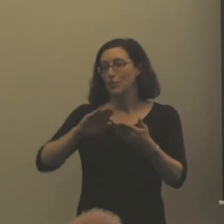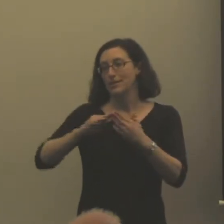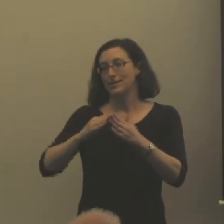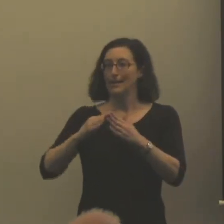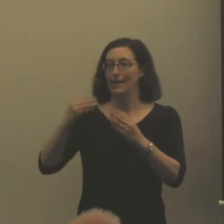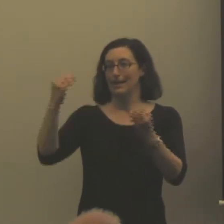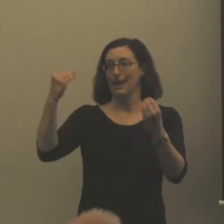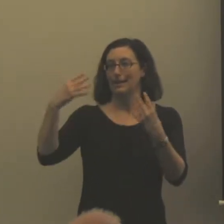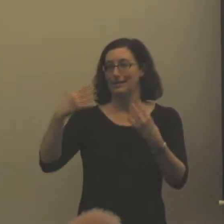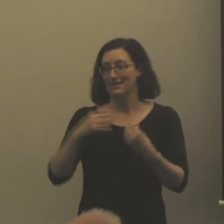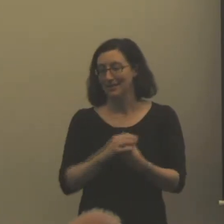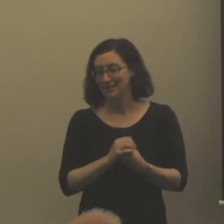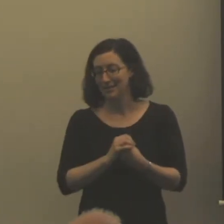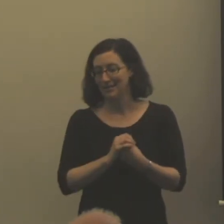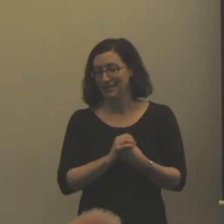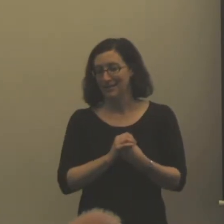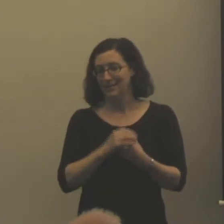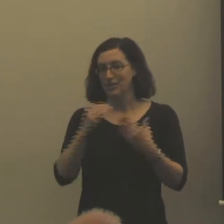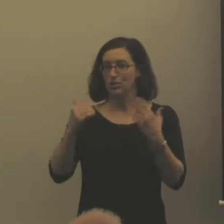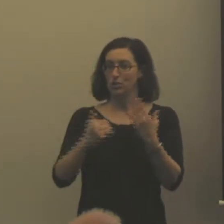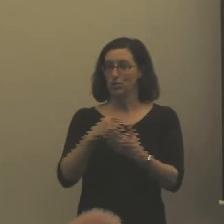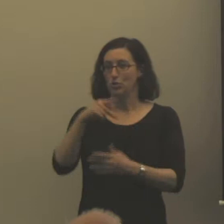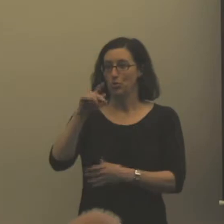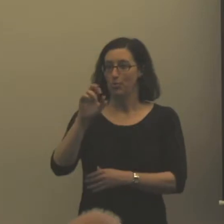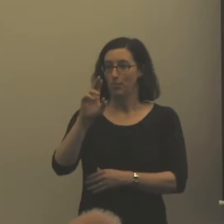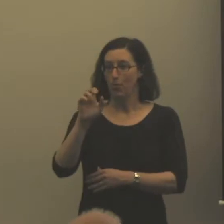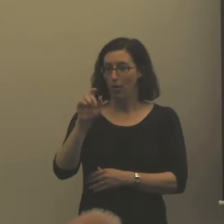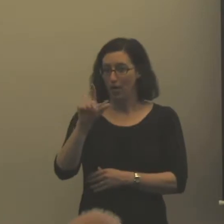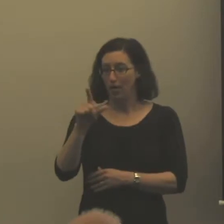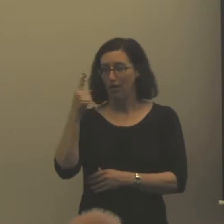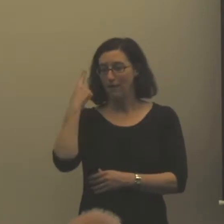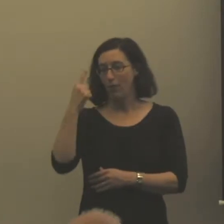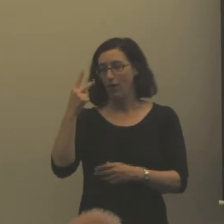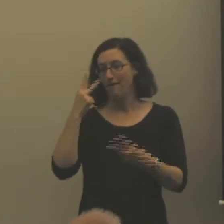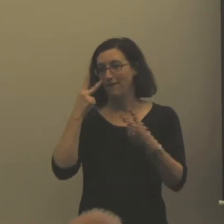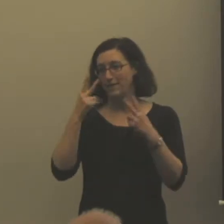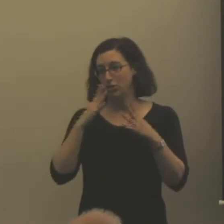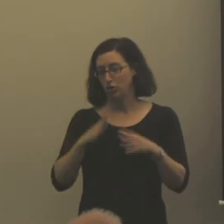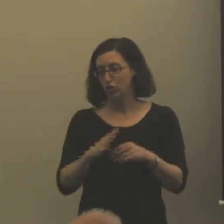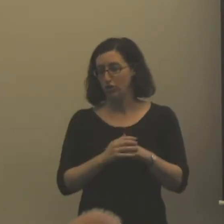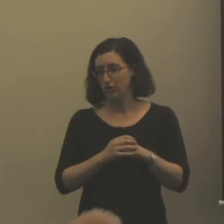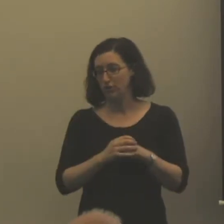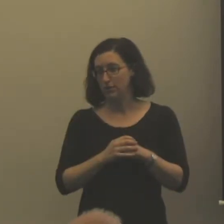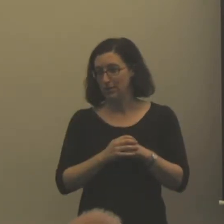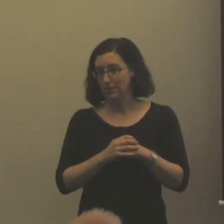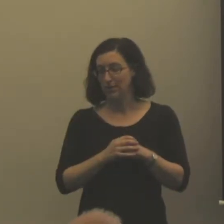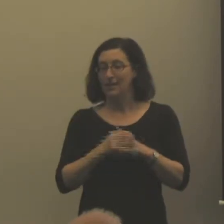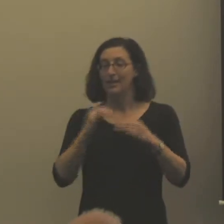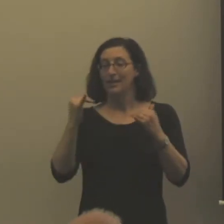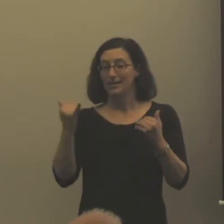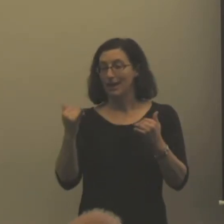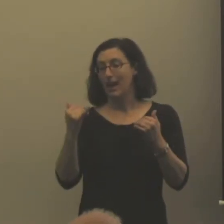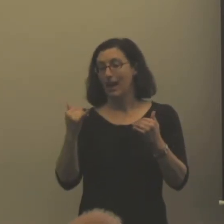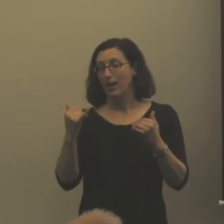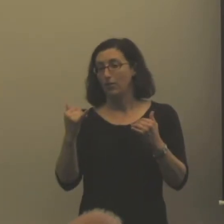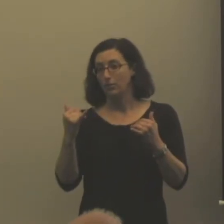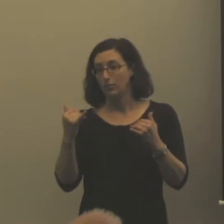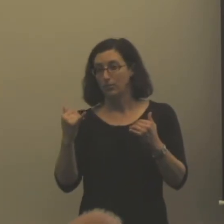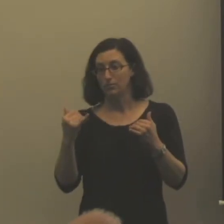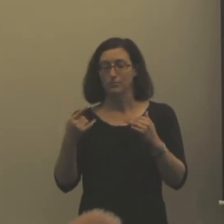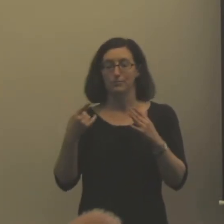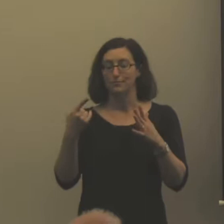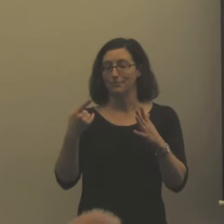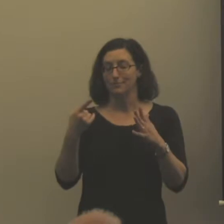you. Blank. City Lights is the new portal for visitors and blank. Link heat wave link to temperatures. Link map gets 9 months in violin